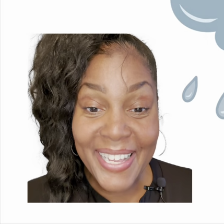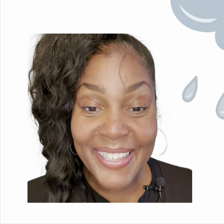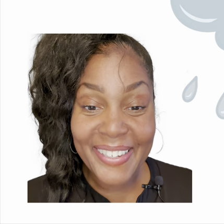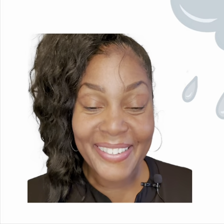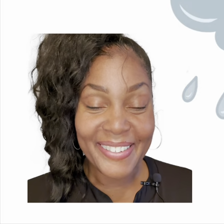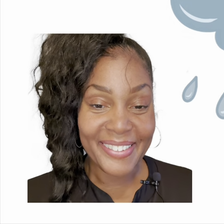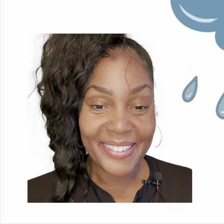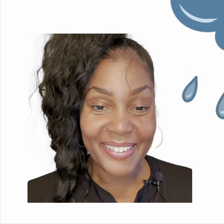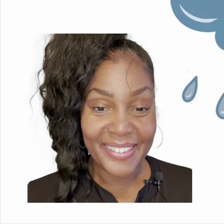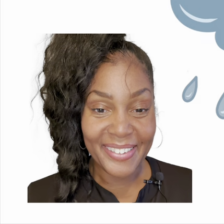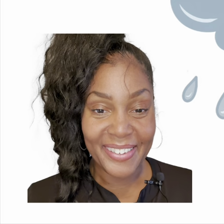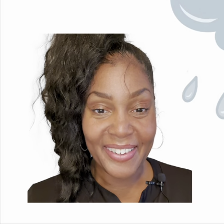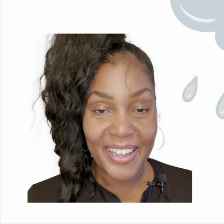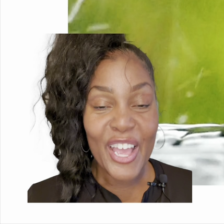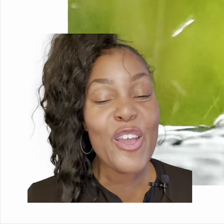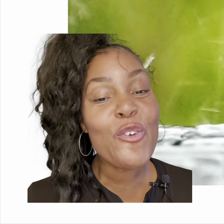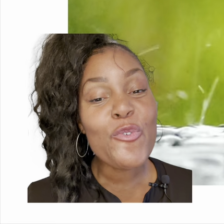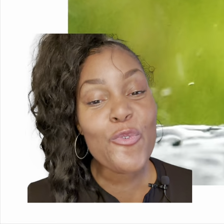rain,